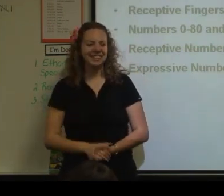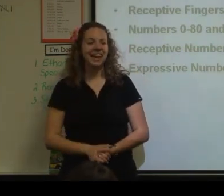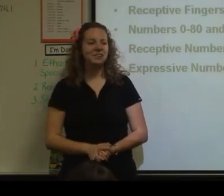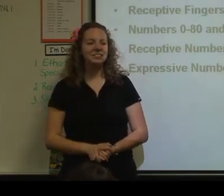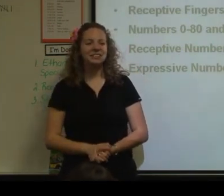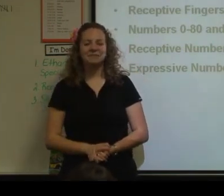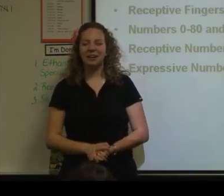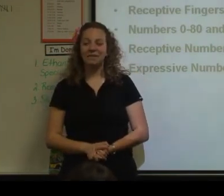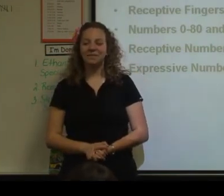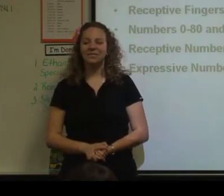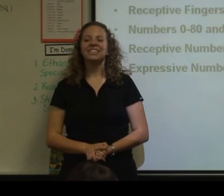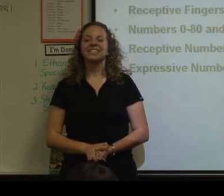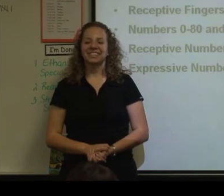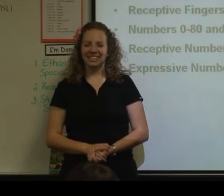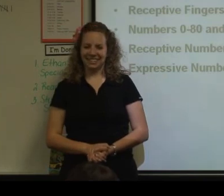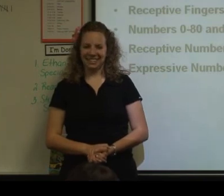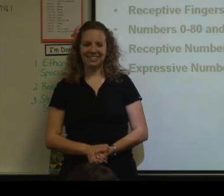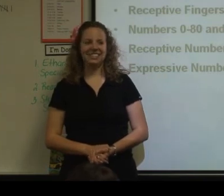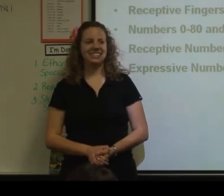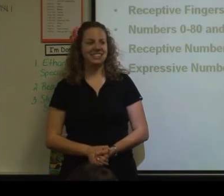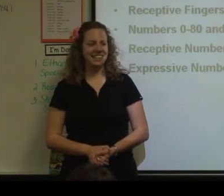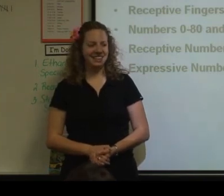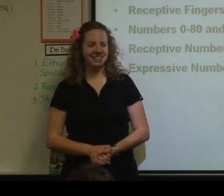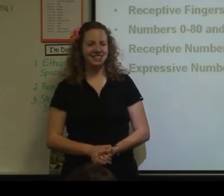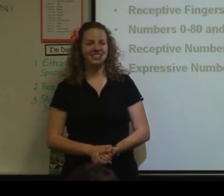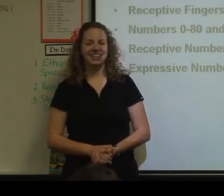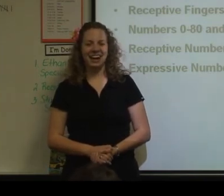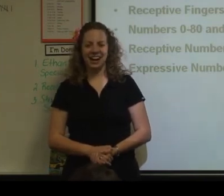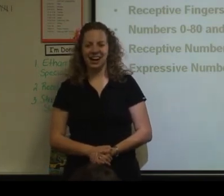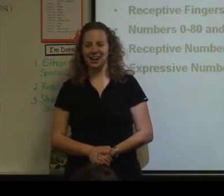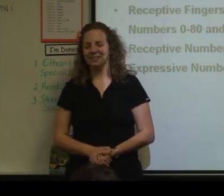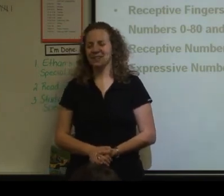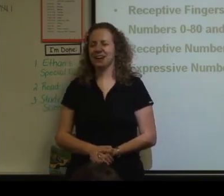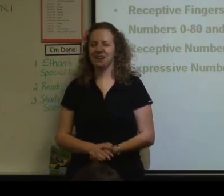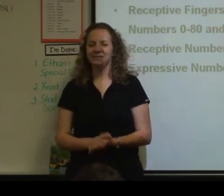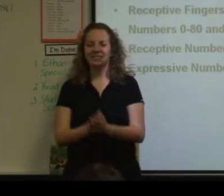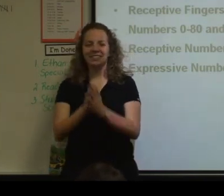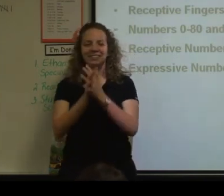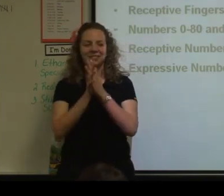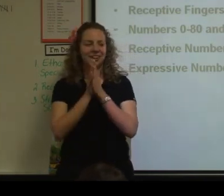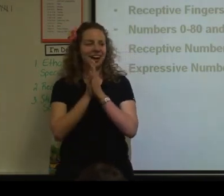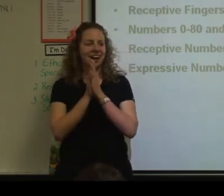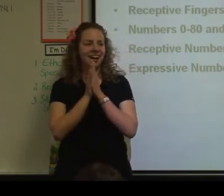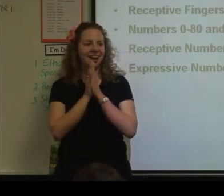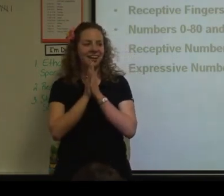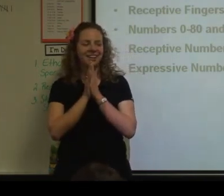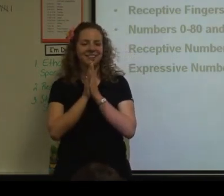Okay, what was the number? 66. 66. Good job. Okay, let's try.